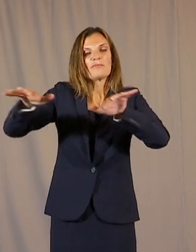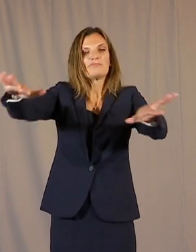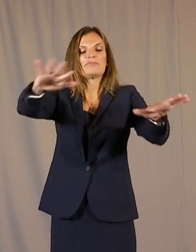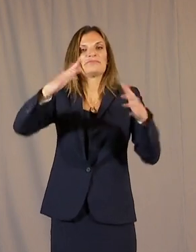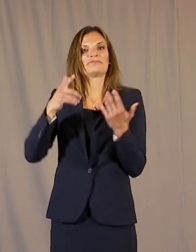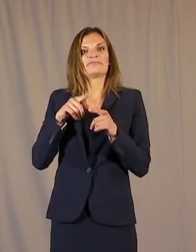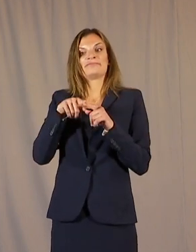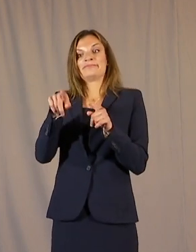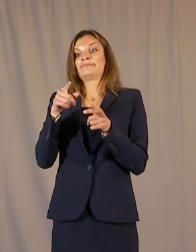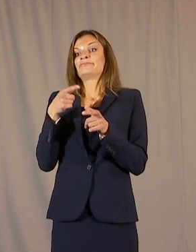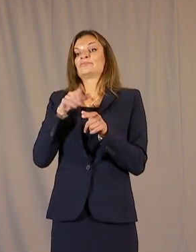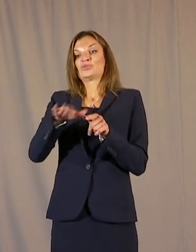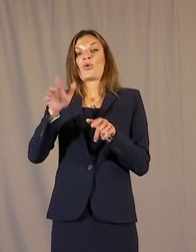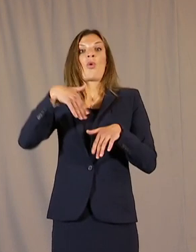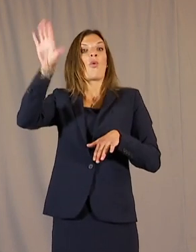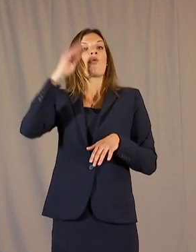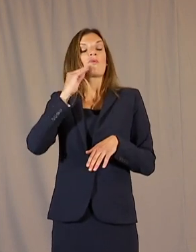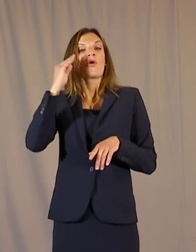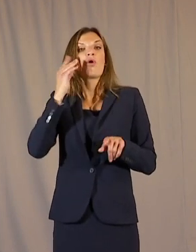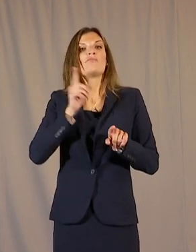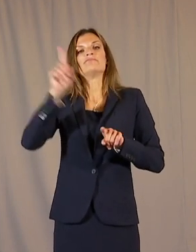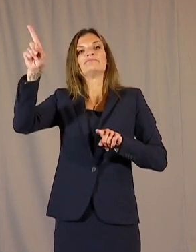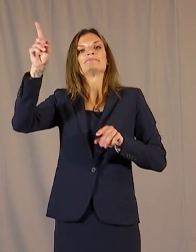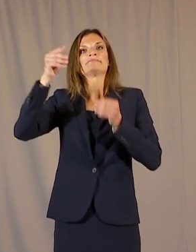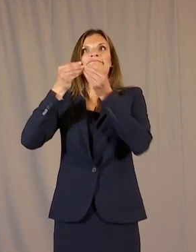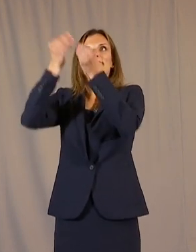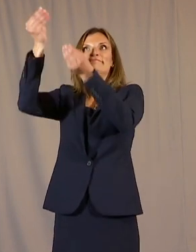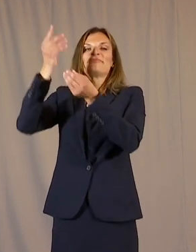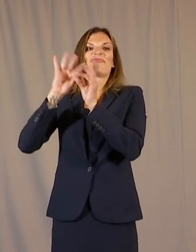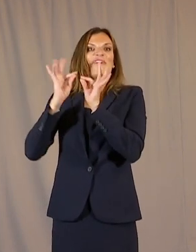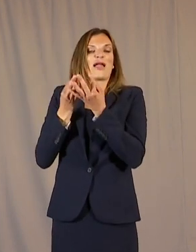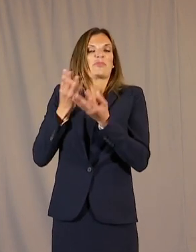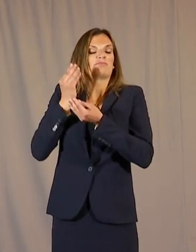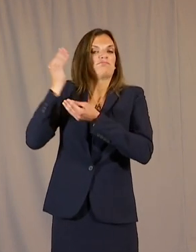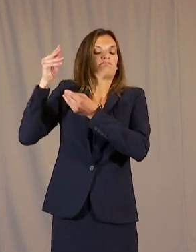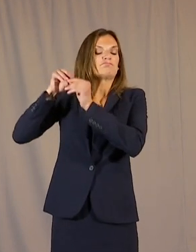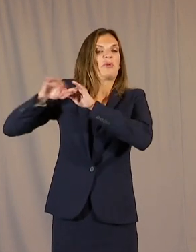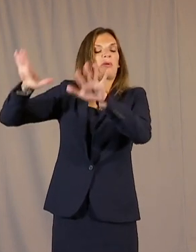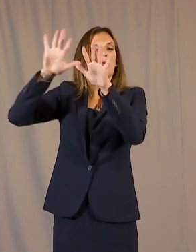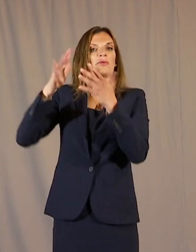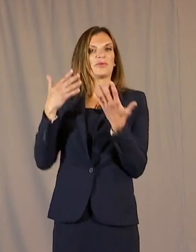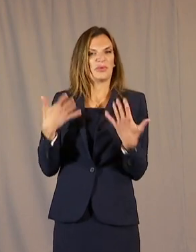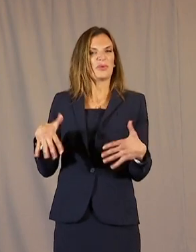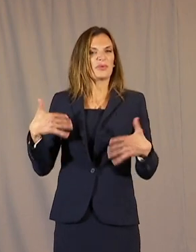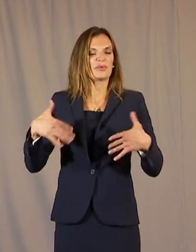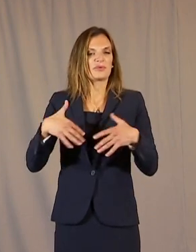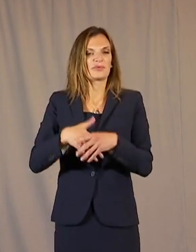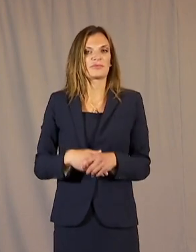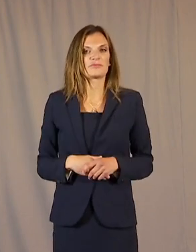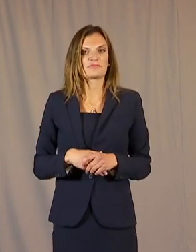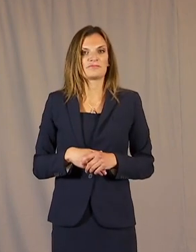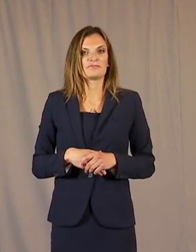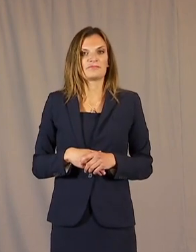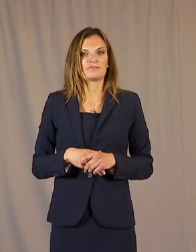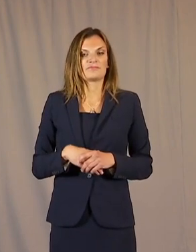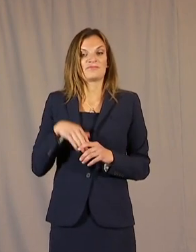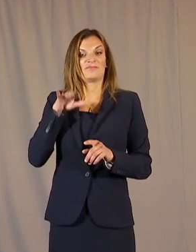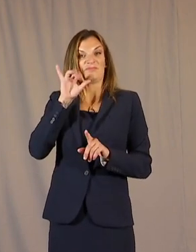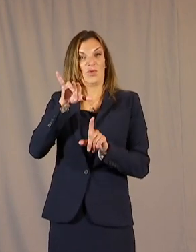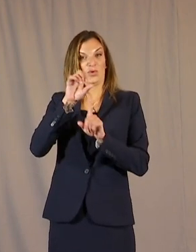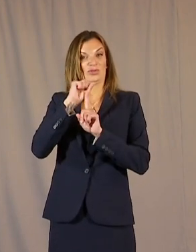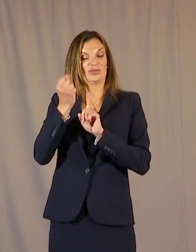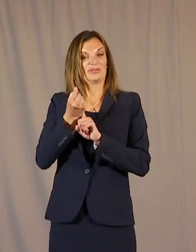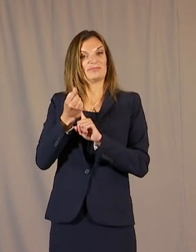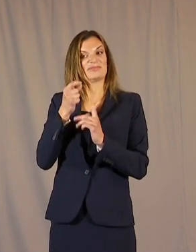it amongst their family members. And so, you know, these are demographic conditions or circumstances that